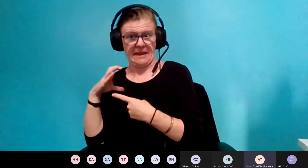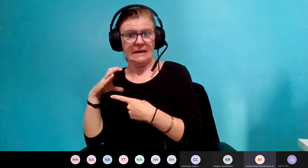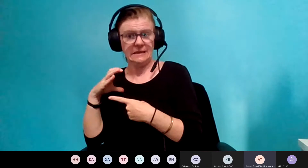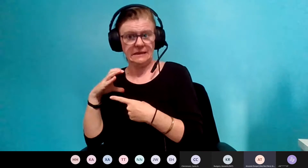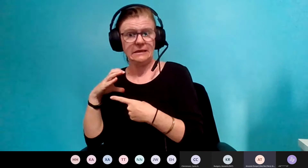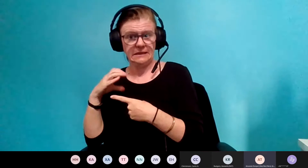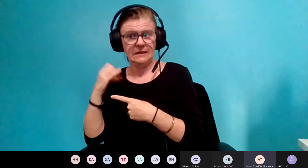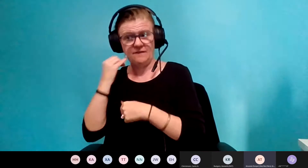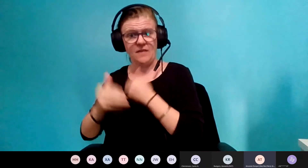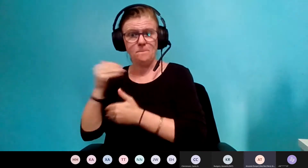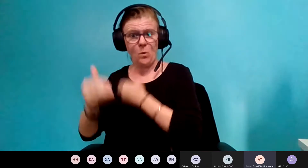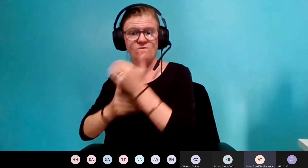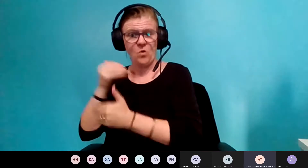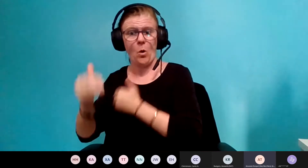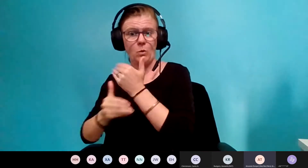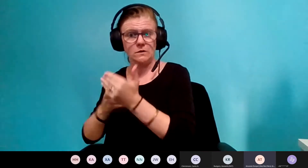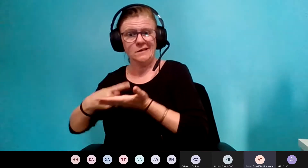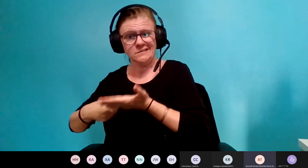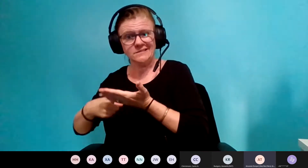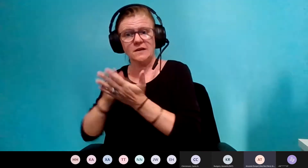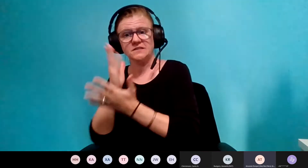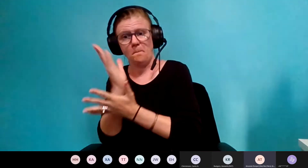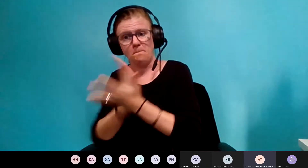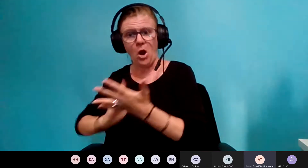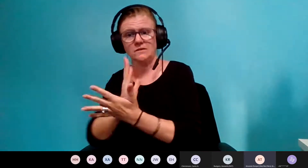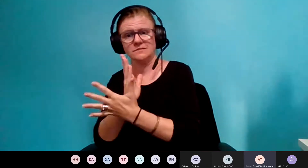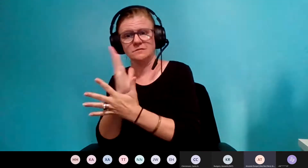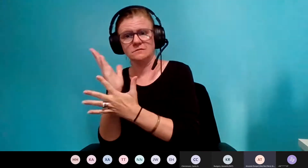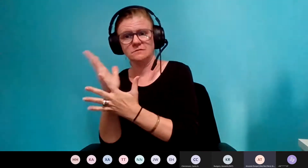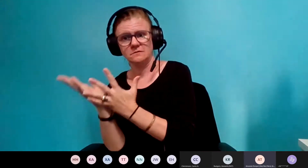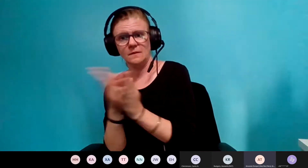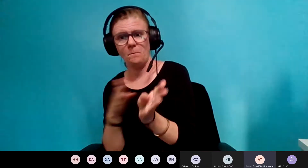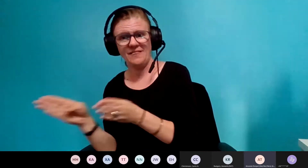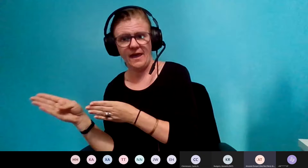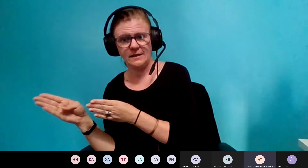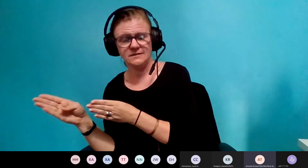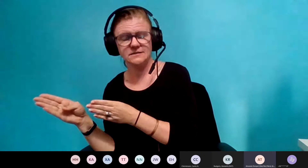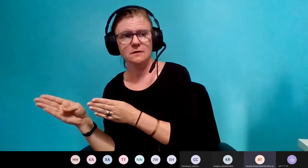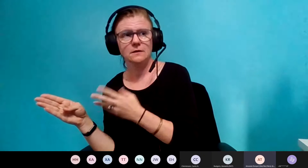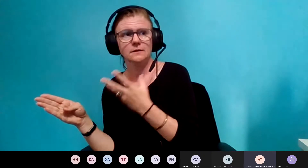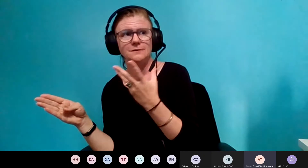move forward to discuss components of the plans.